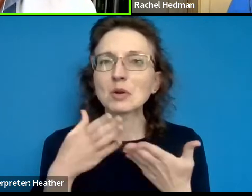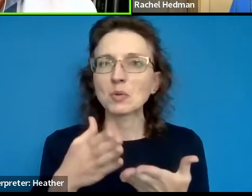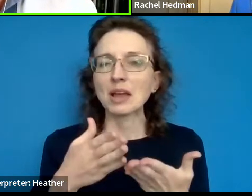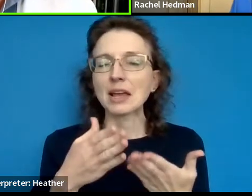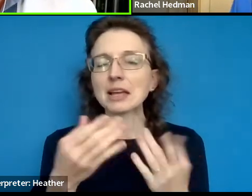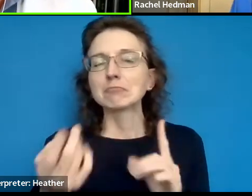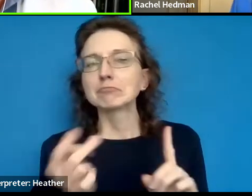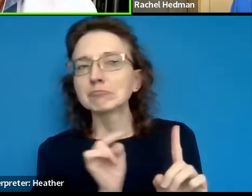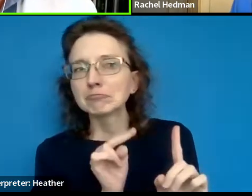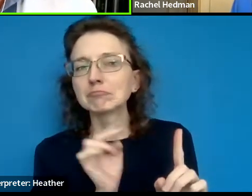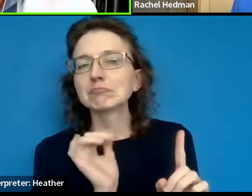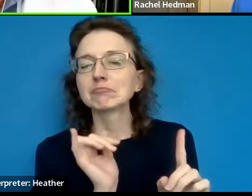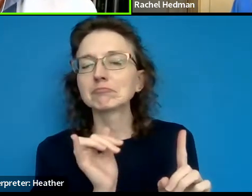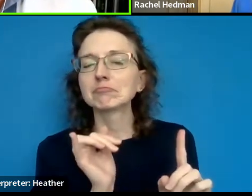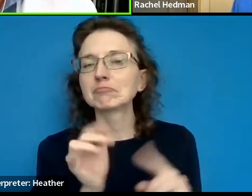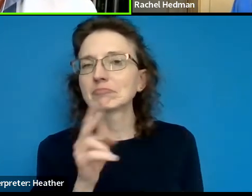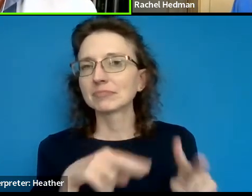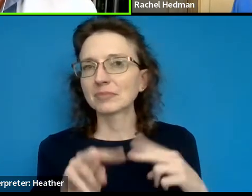about,